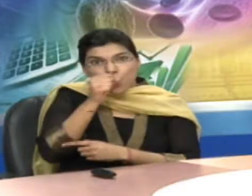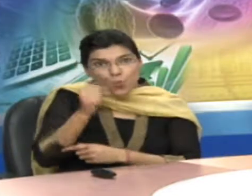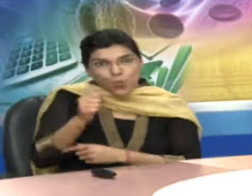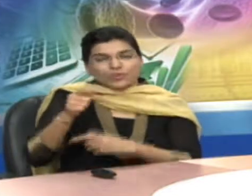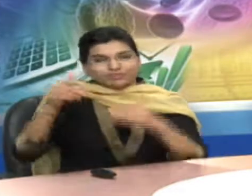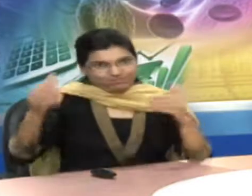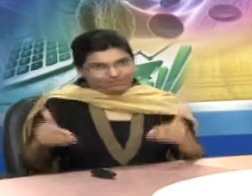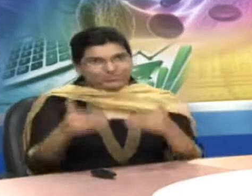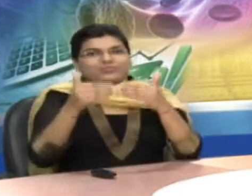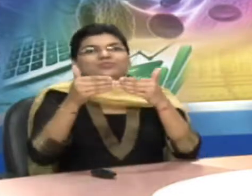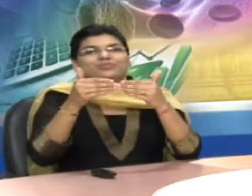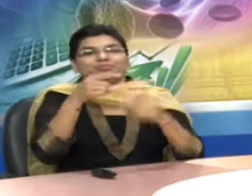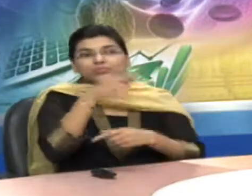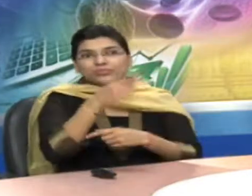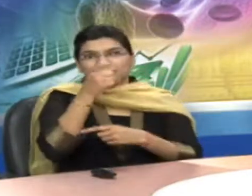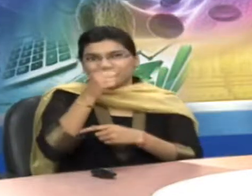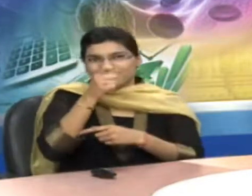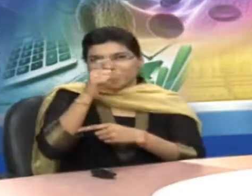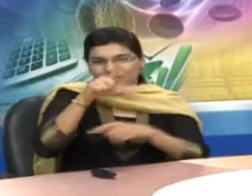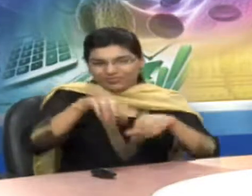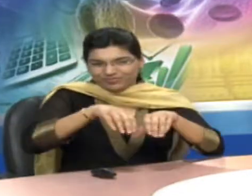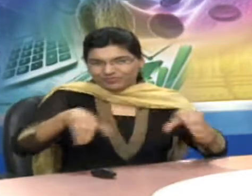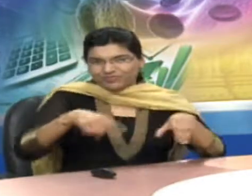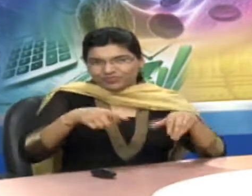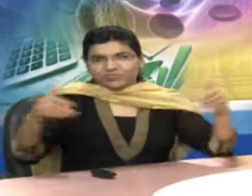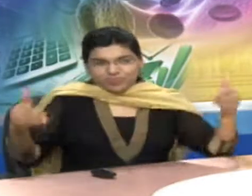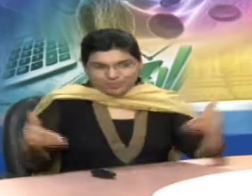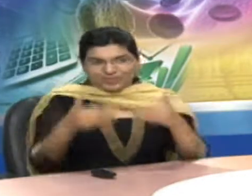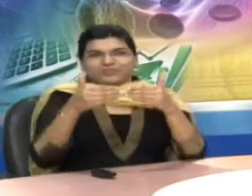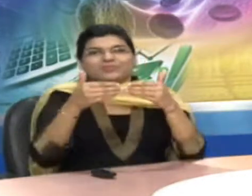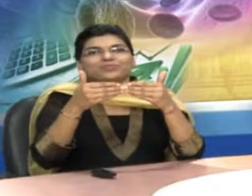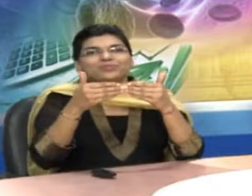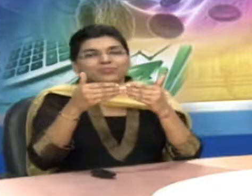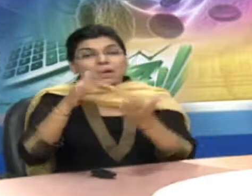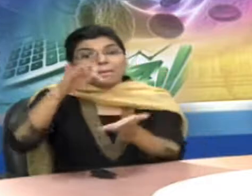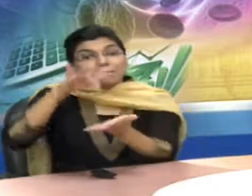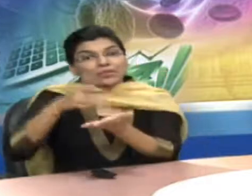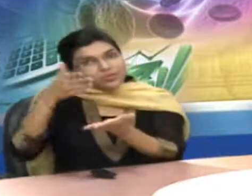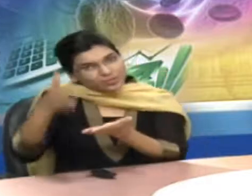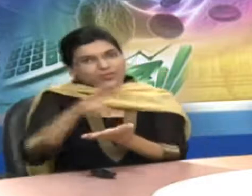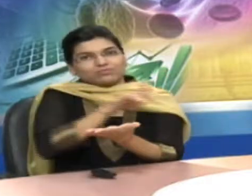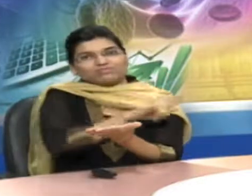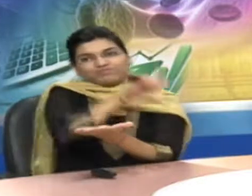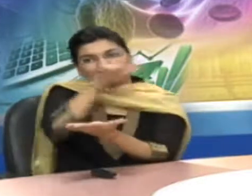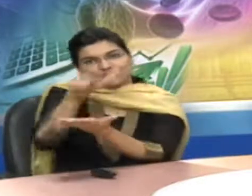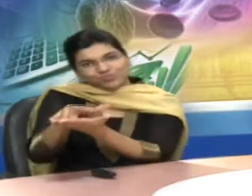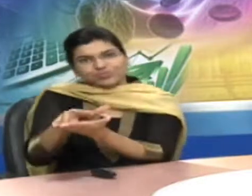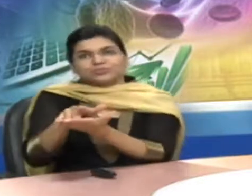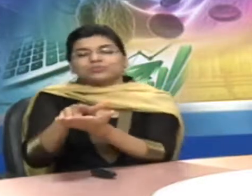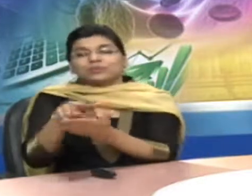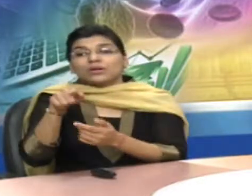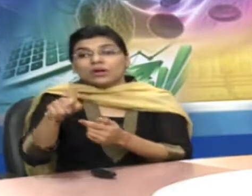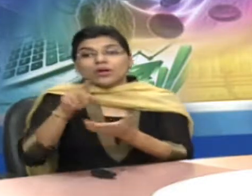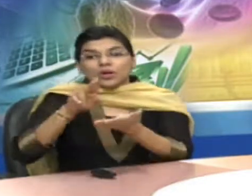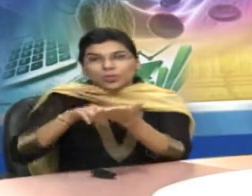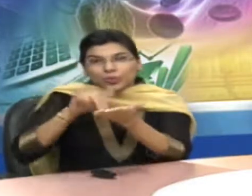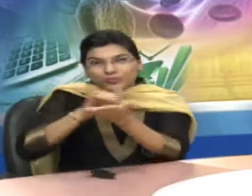The old man met him in New York and led him to